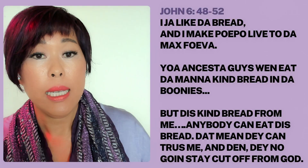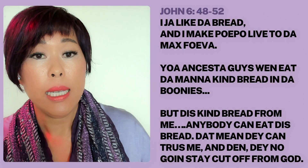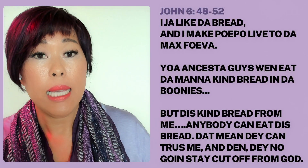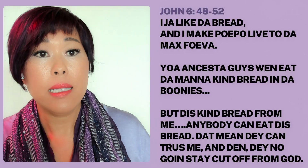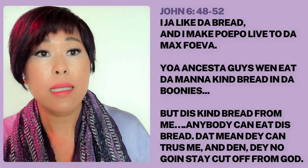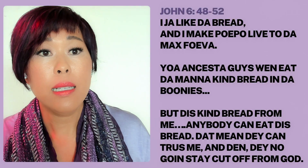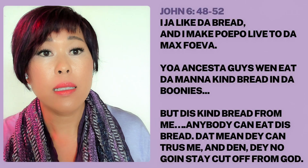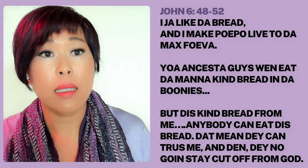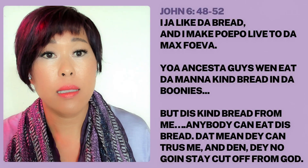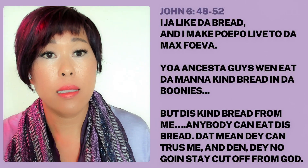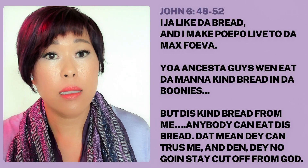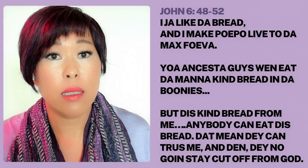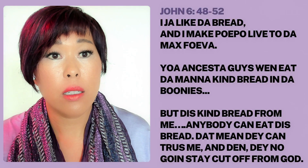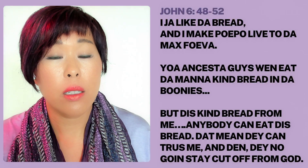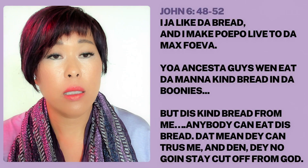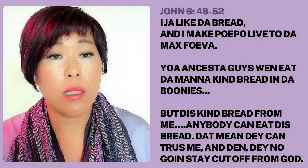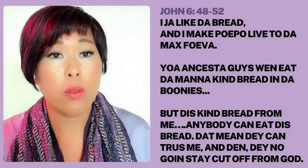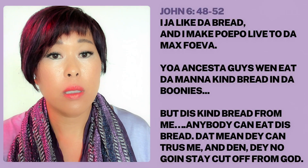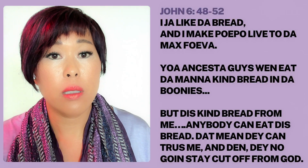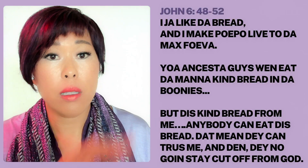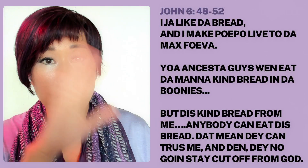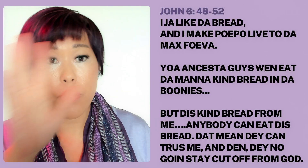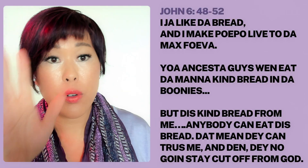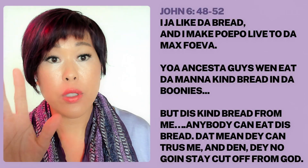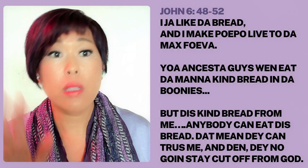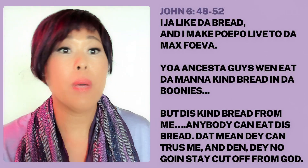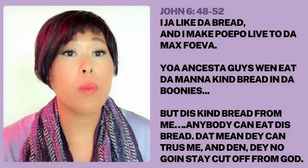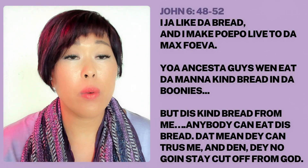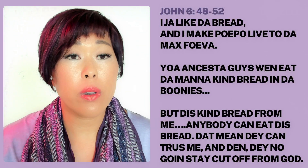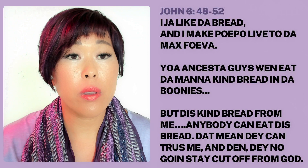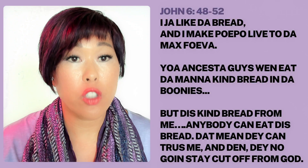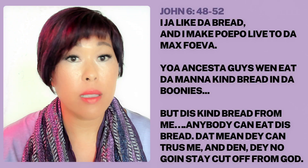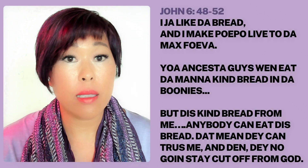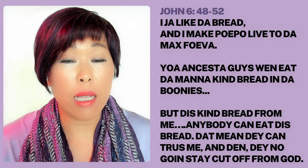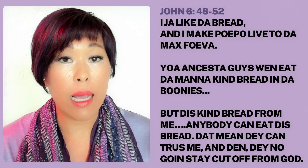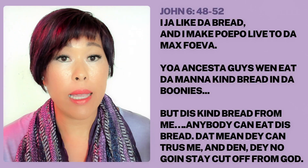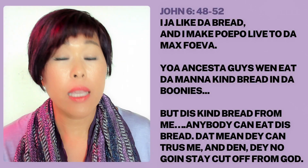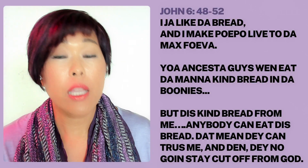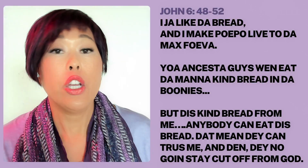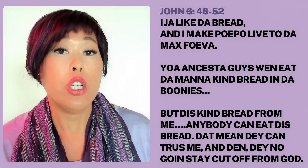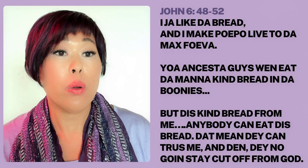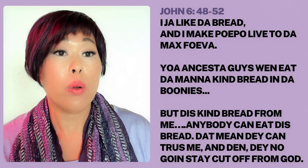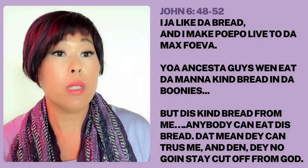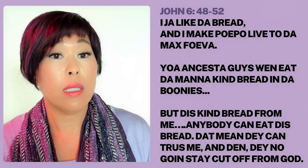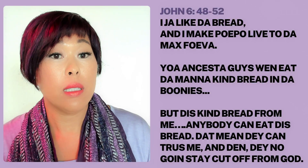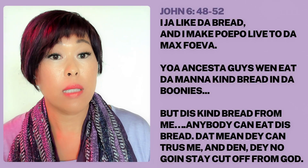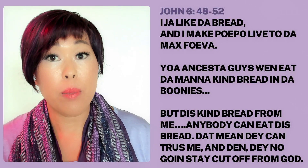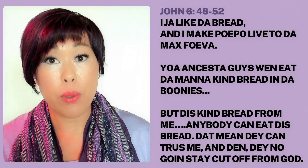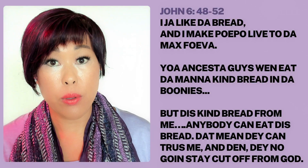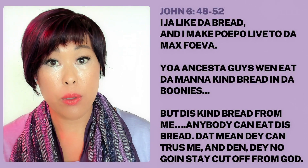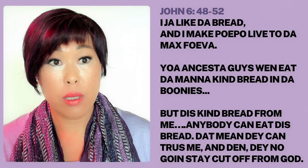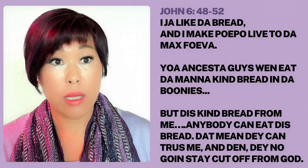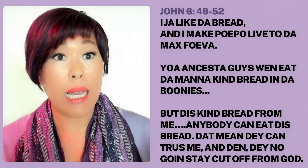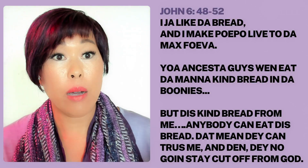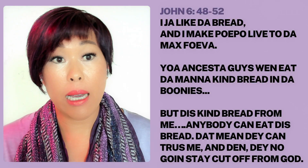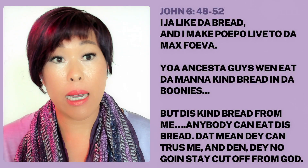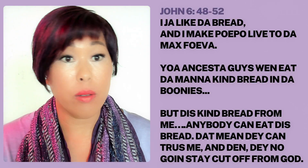And it says this, that it's the verse in the Bible where the Jesus guy told his disciples to cow cow this